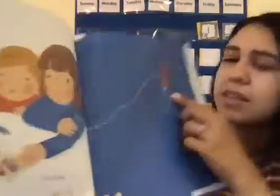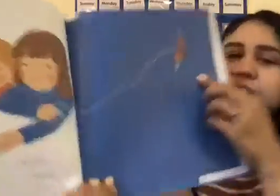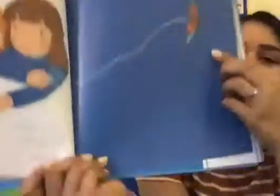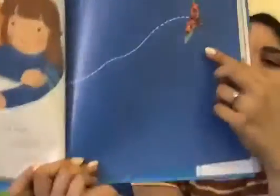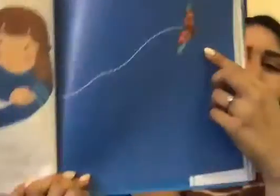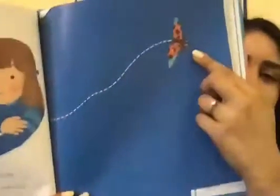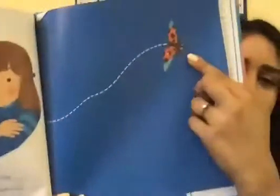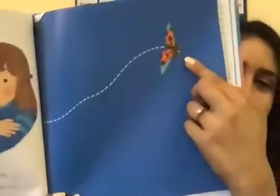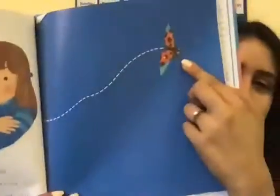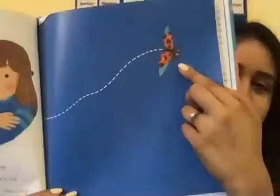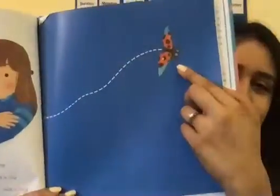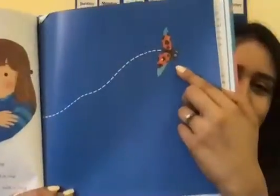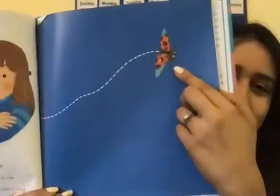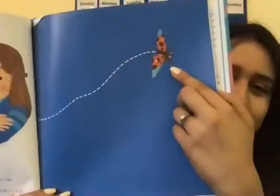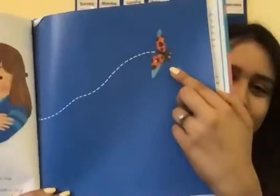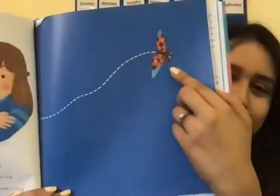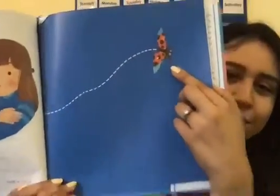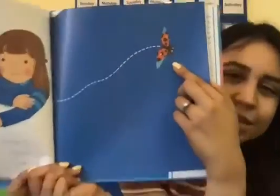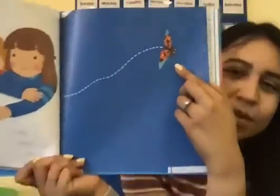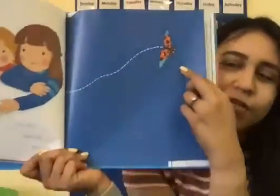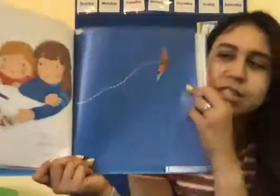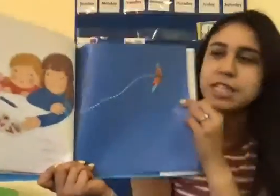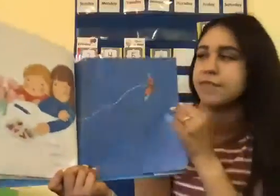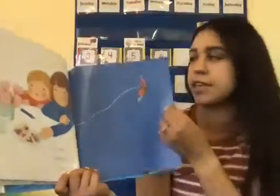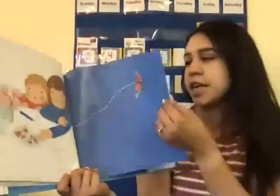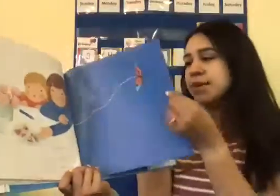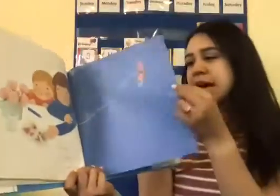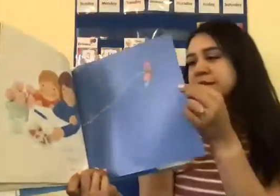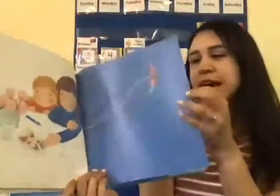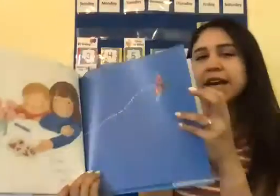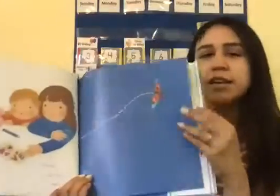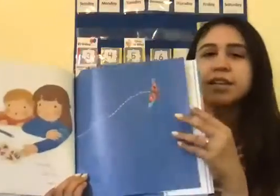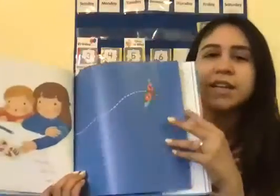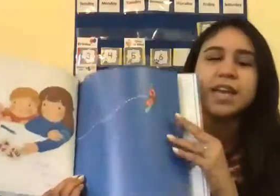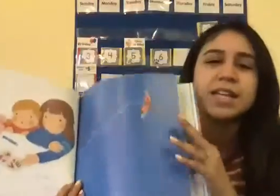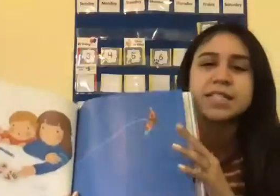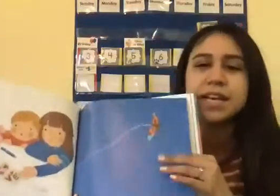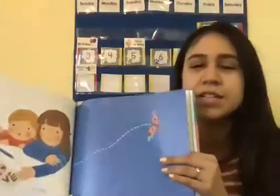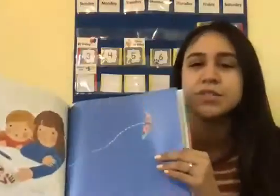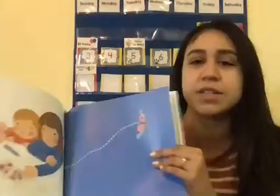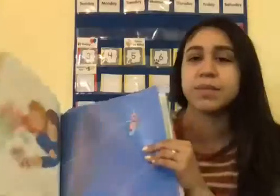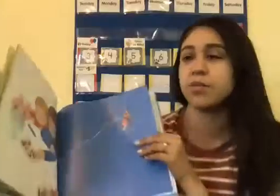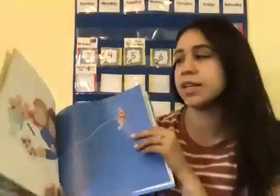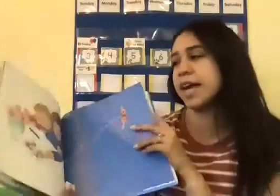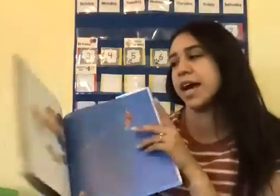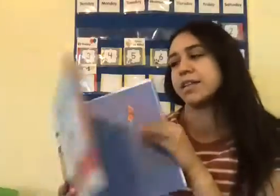Look, it's a ladybug. Some of our friends today found a ladybug outside and they decided to do something really kind.